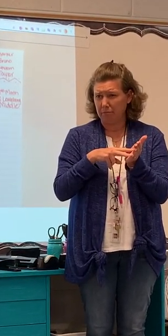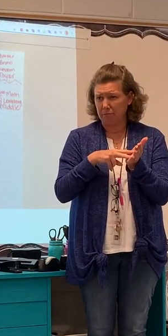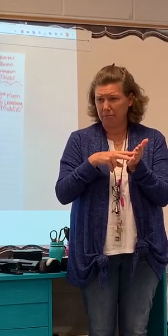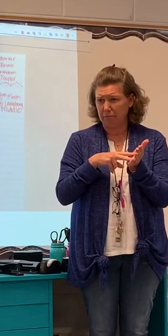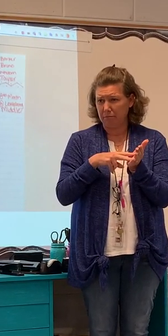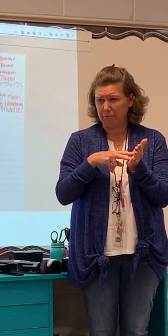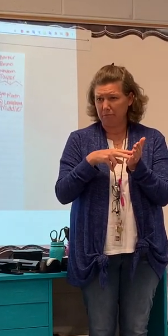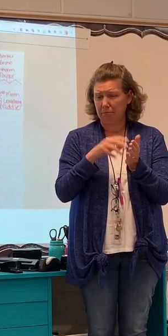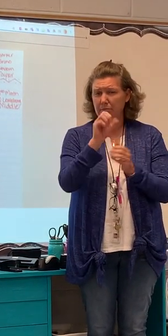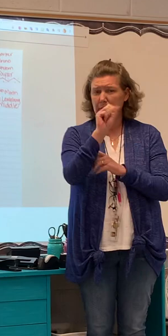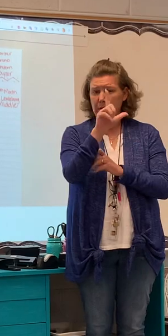slope-intercept